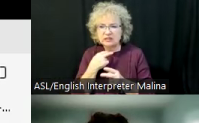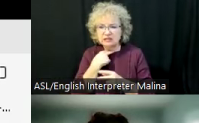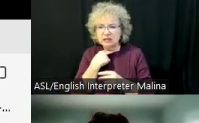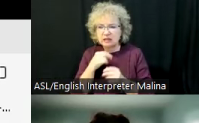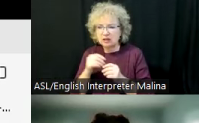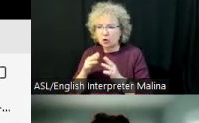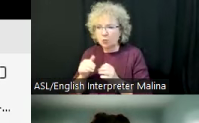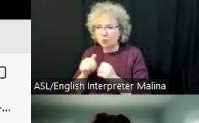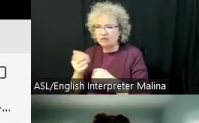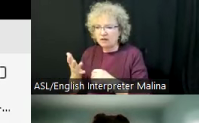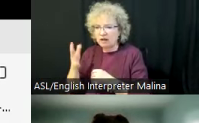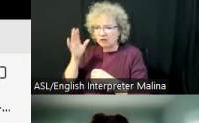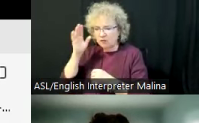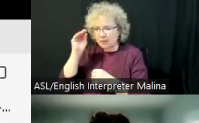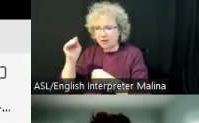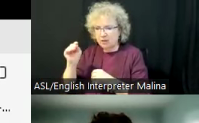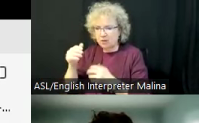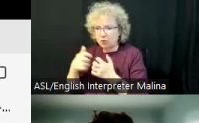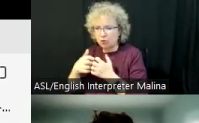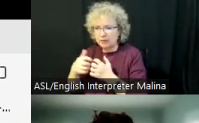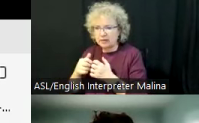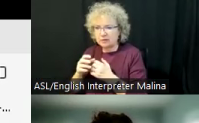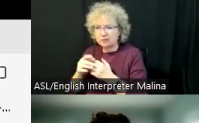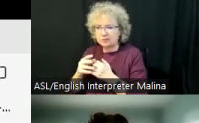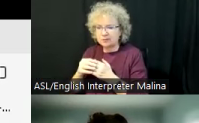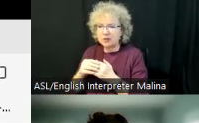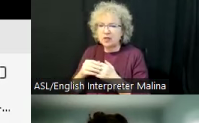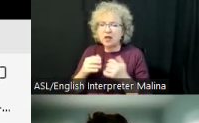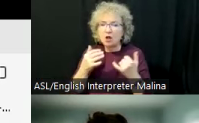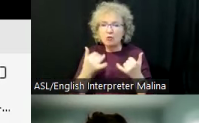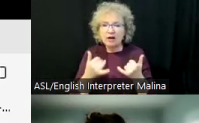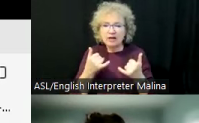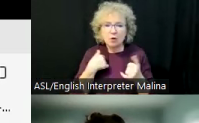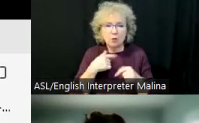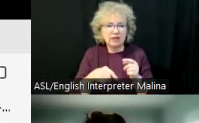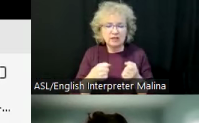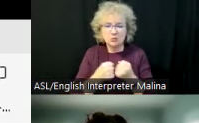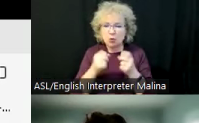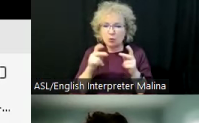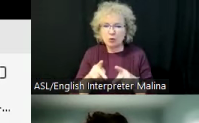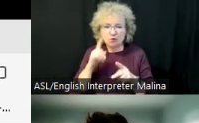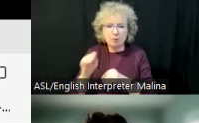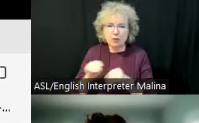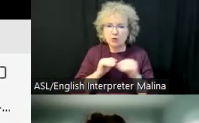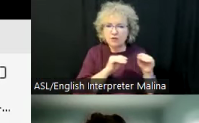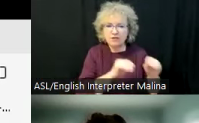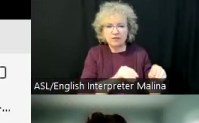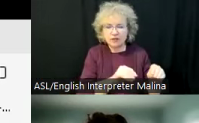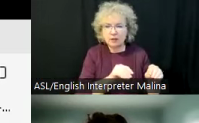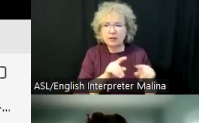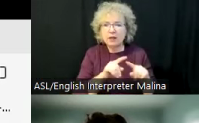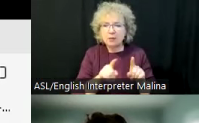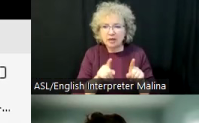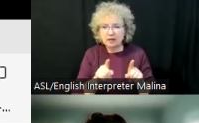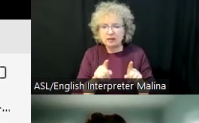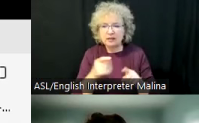roommates. OK, so right now we can't support an individual to move. But if